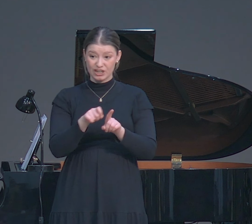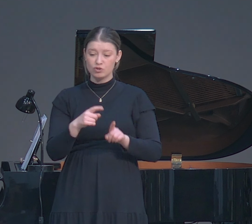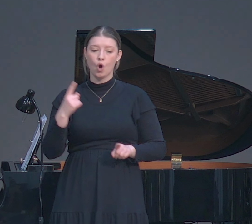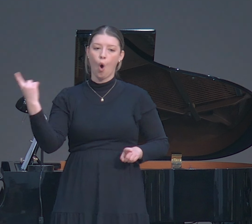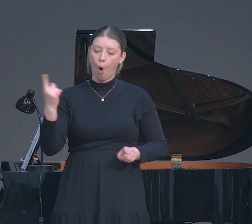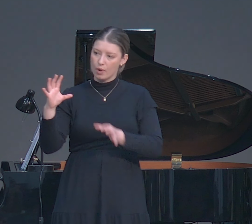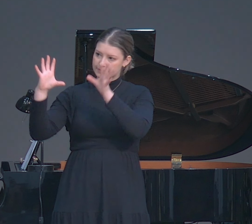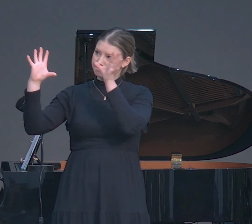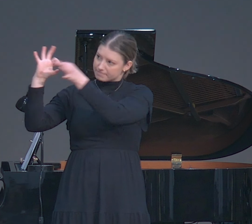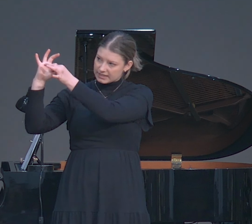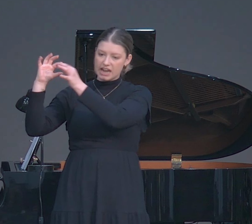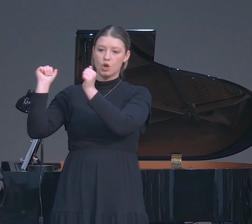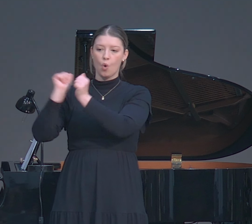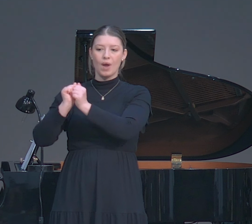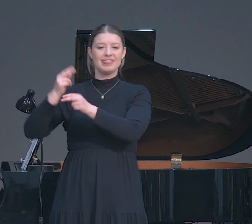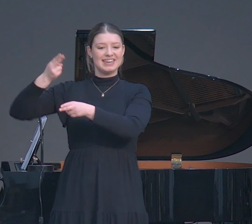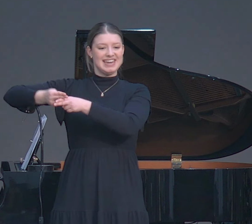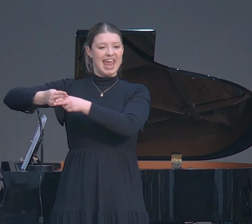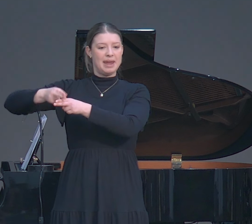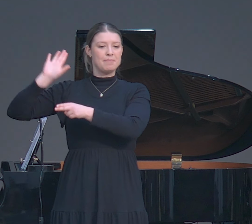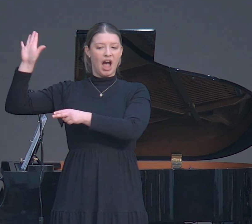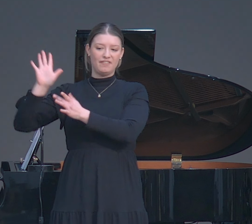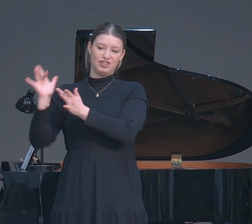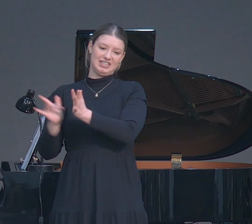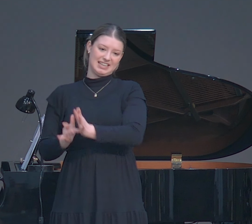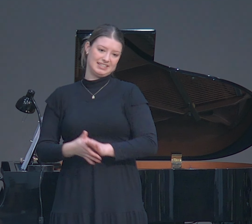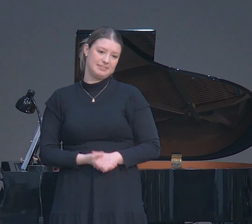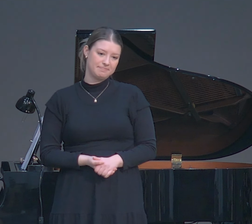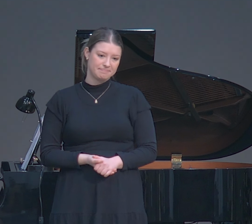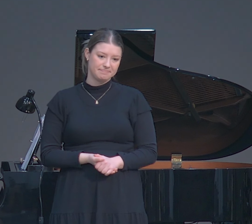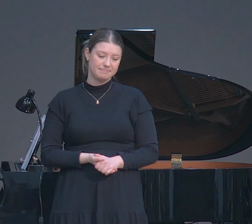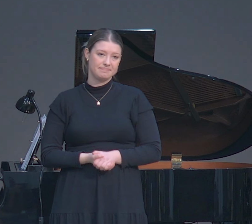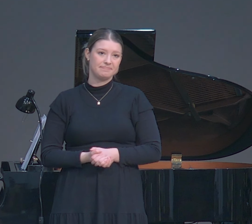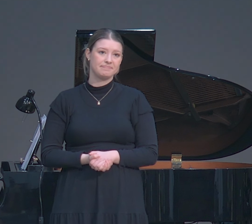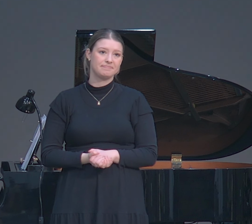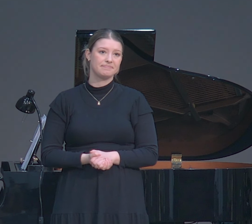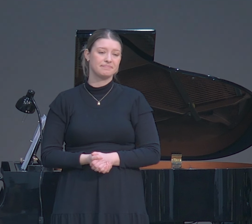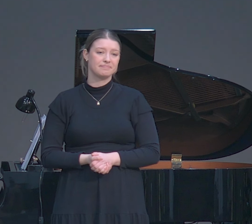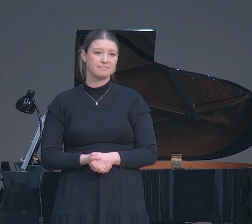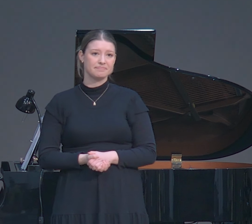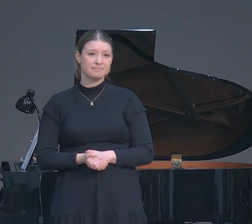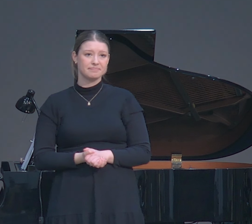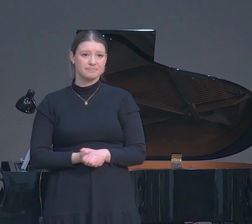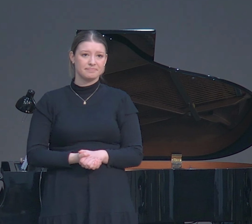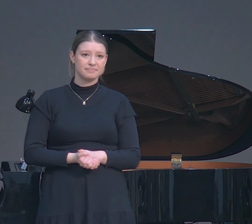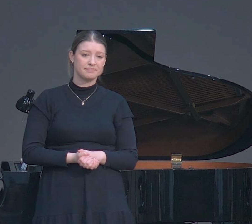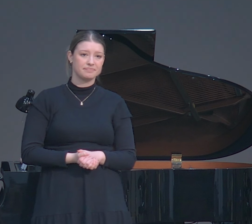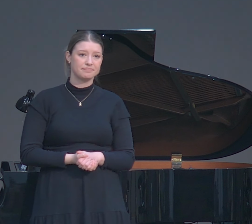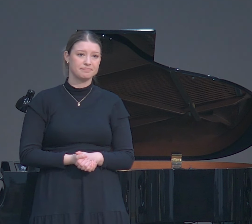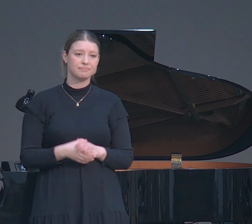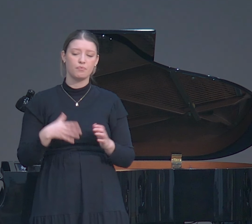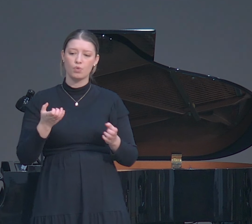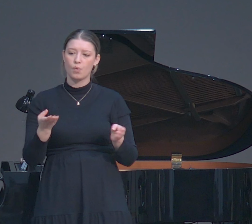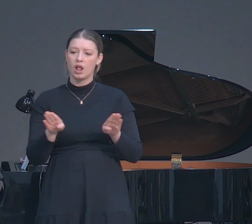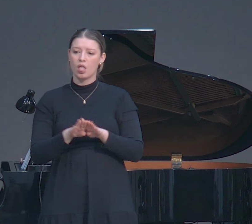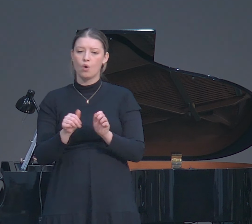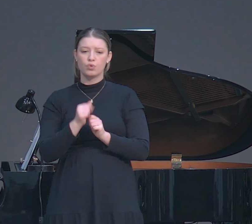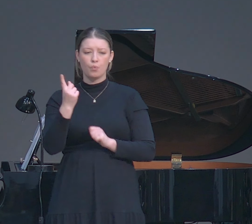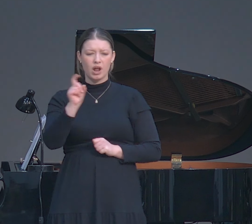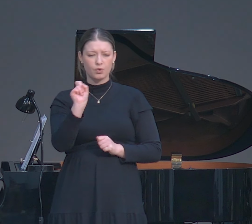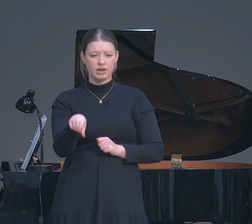name. What name? Jesus. The name of Jesus. I want to close just with one